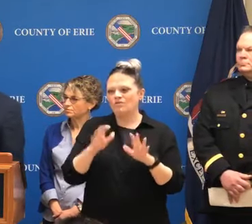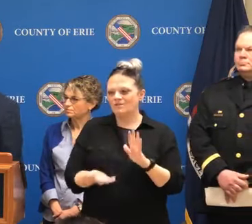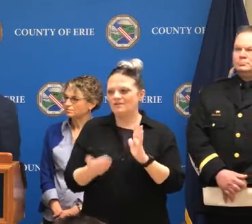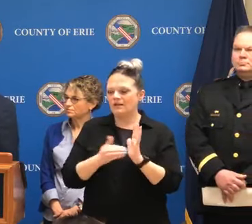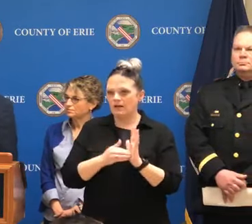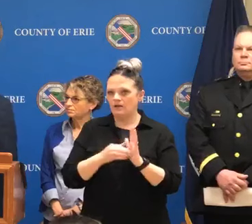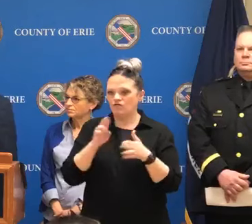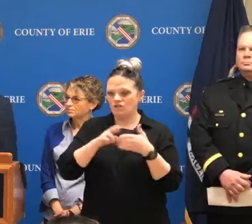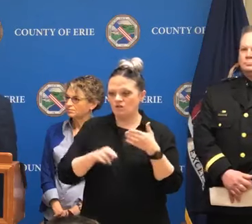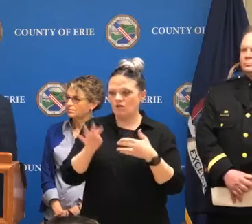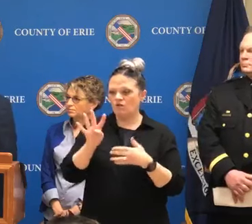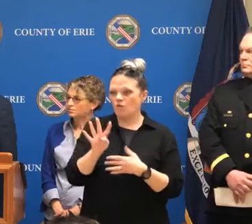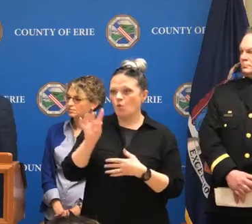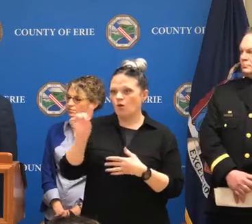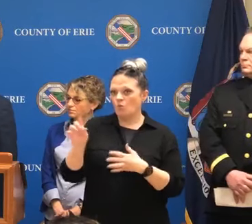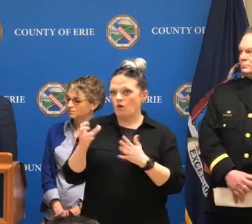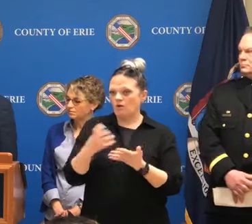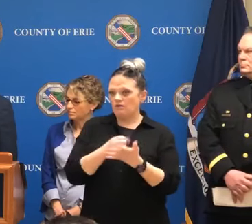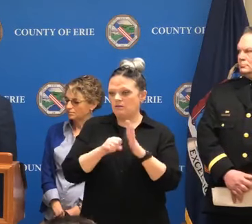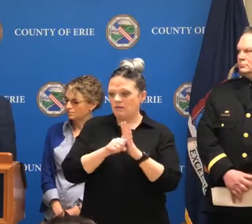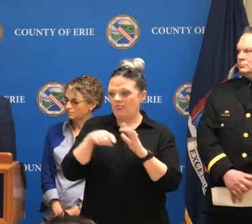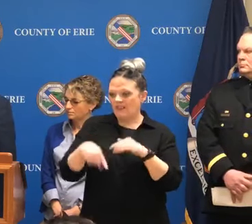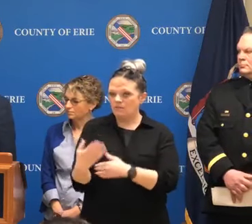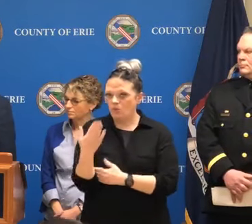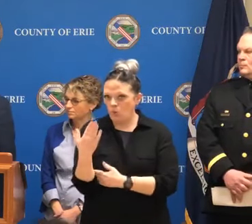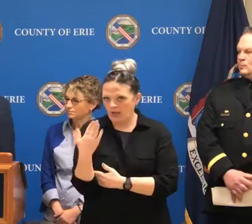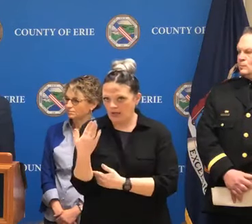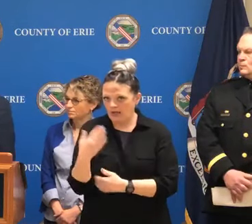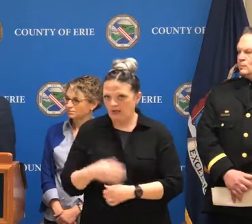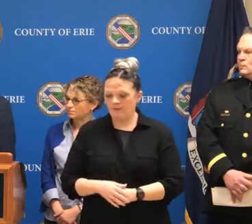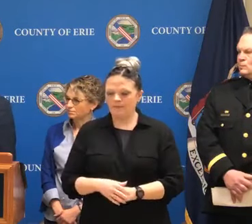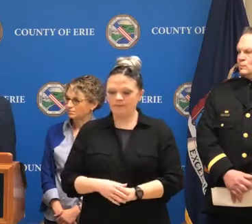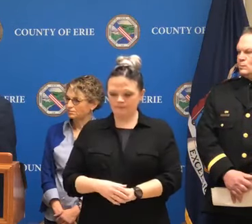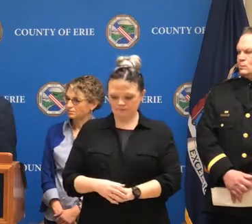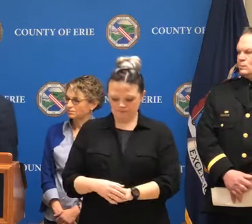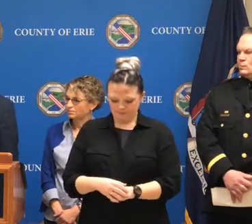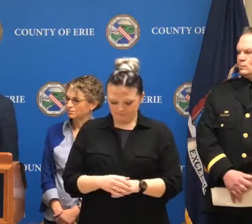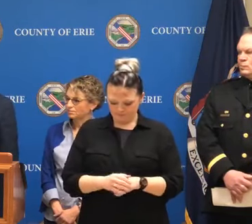result, 41 samples were run this morning.